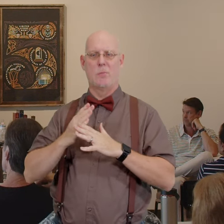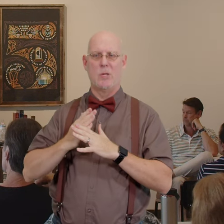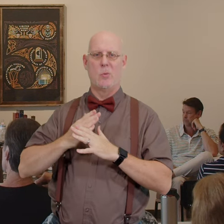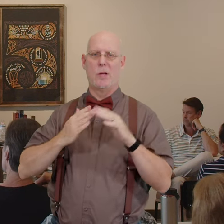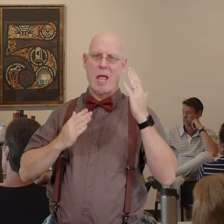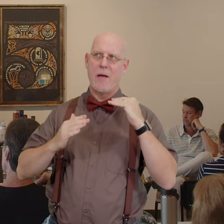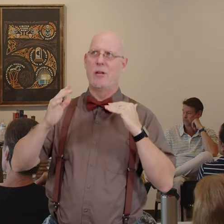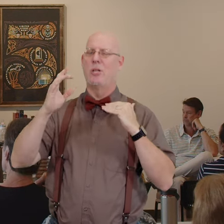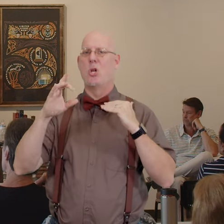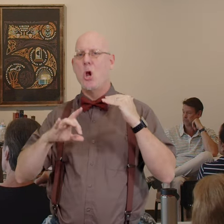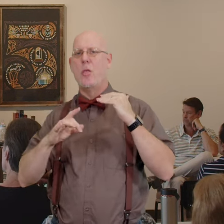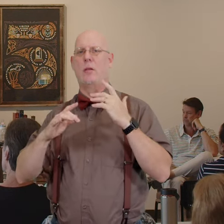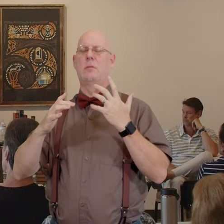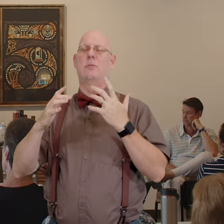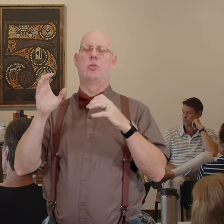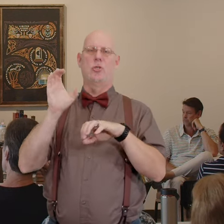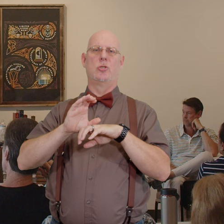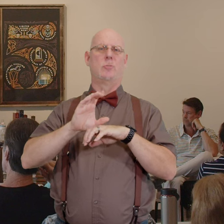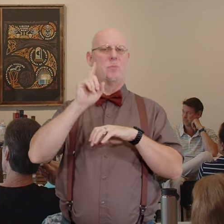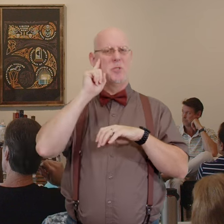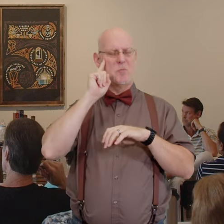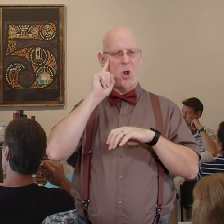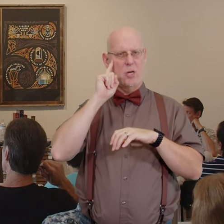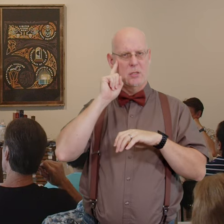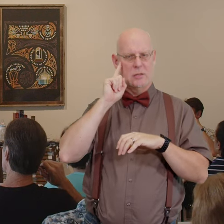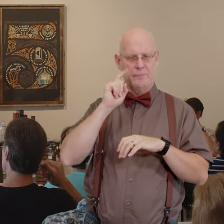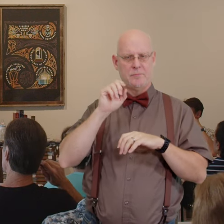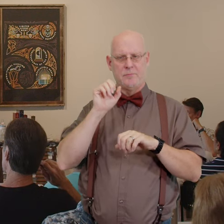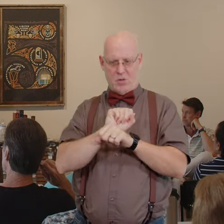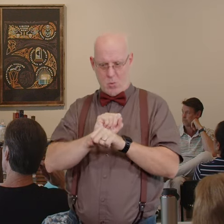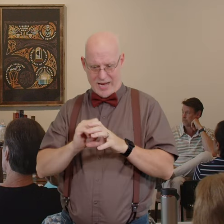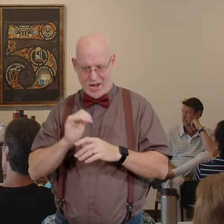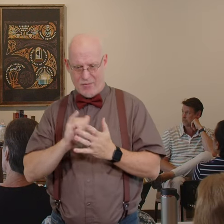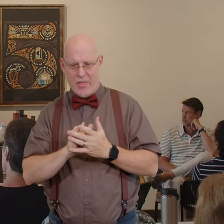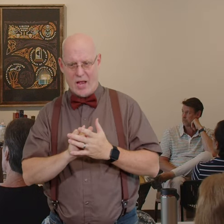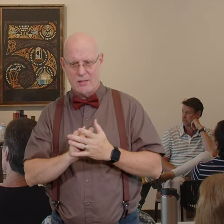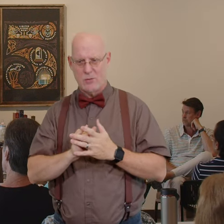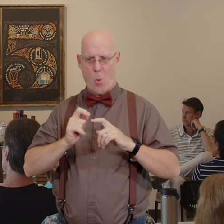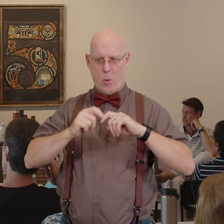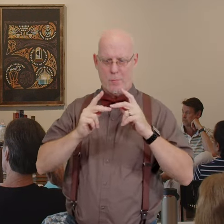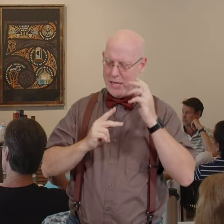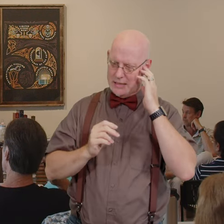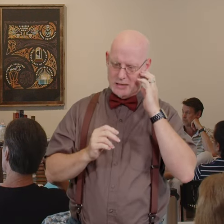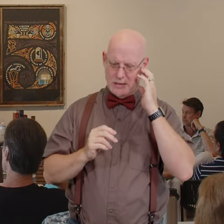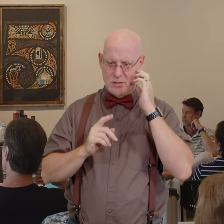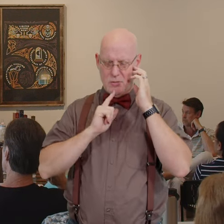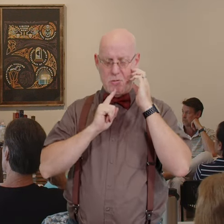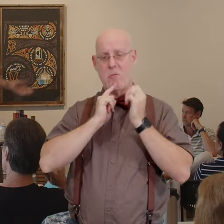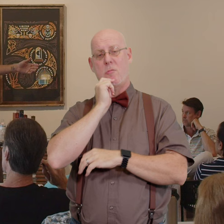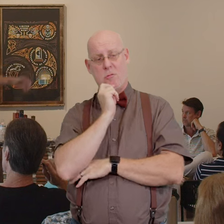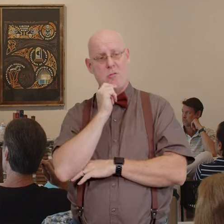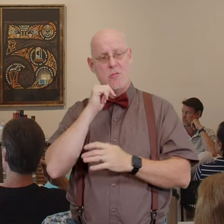out of it. And then as the church kind of became savvy, no one's going to accuse these guys of foolishness in the Dark Ages, when they became savvy and realized, hey, this is